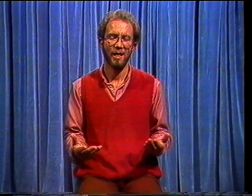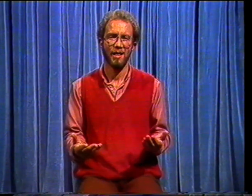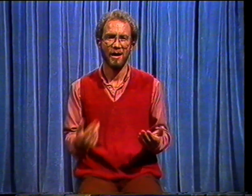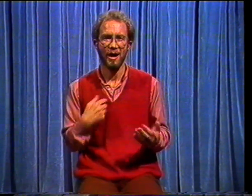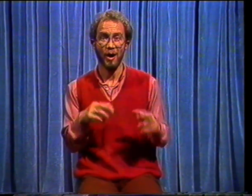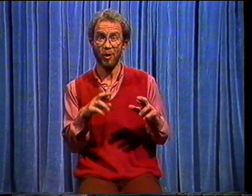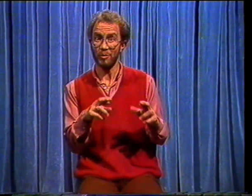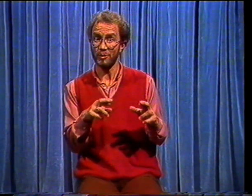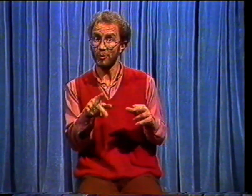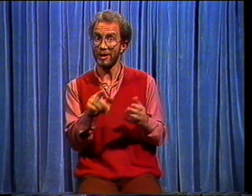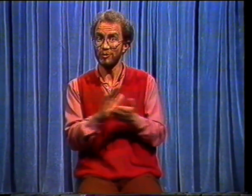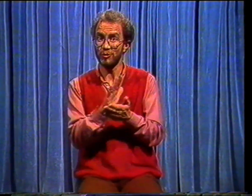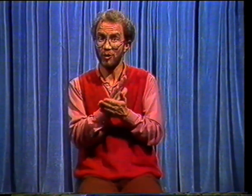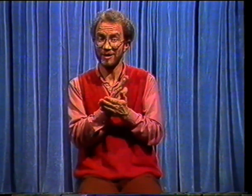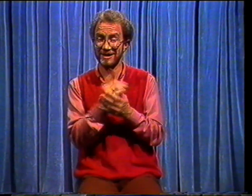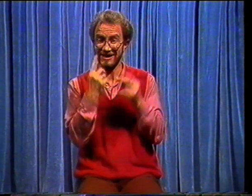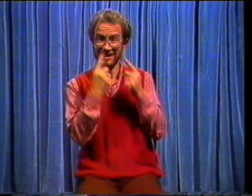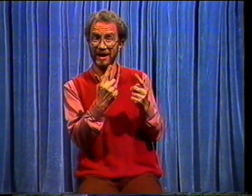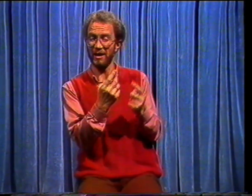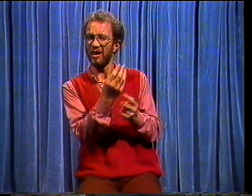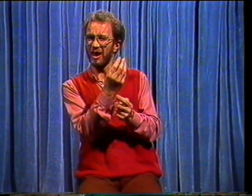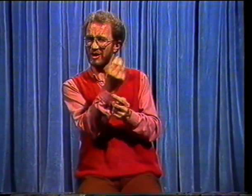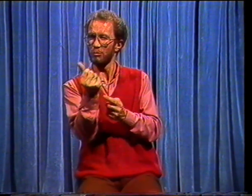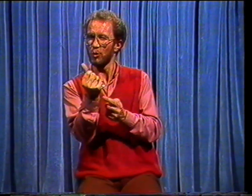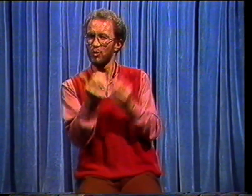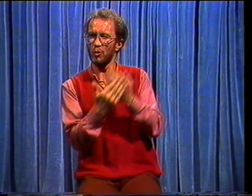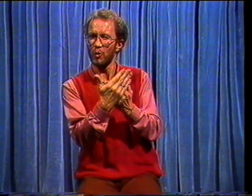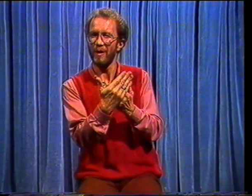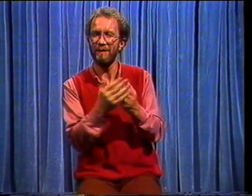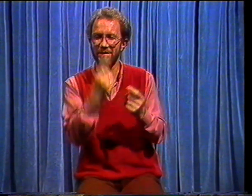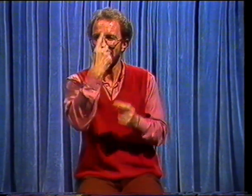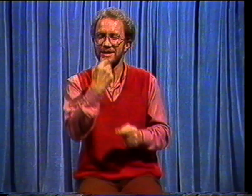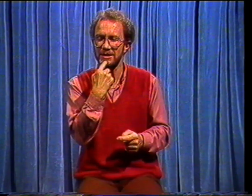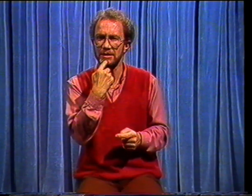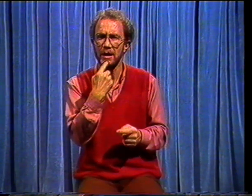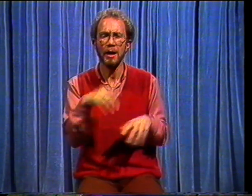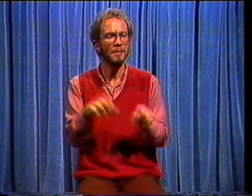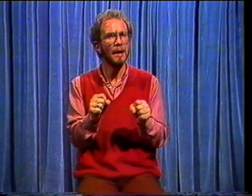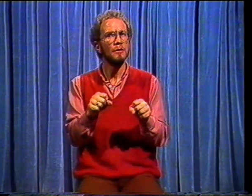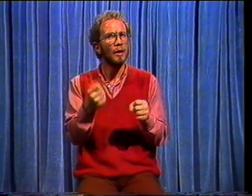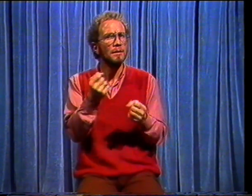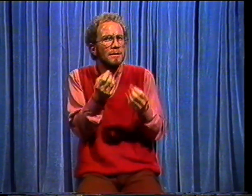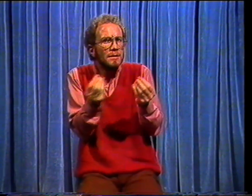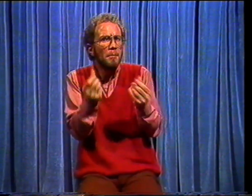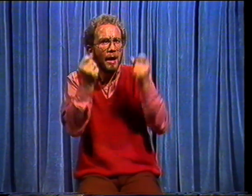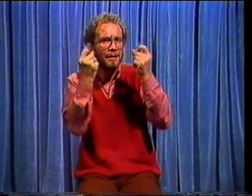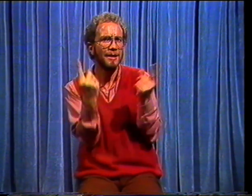Well, I hope you enjoyed seeing a few new faces and are beginning to get some